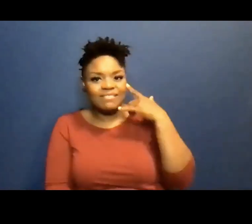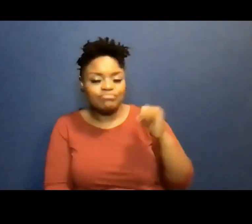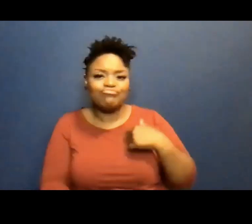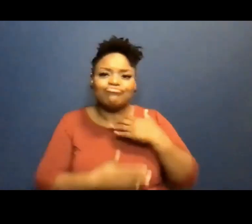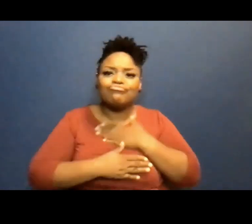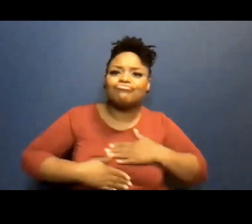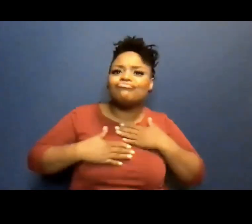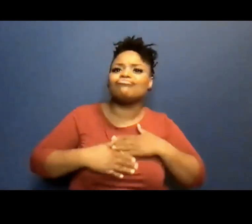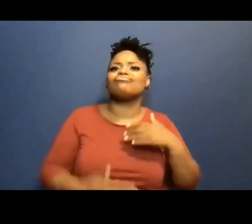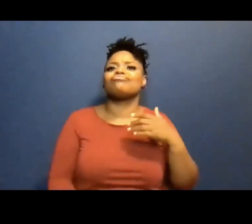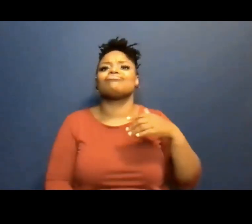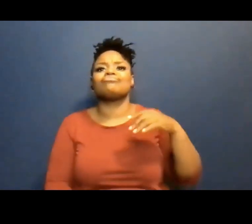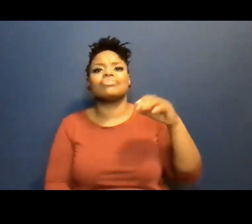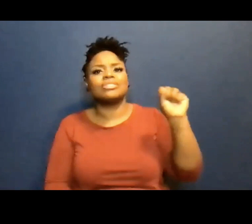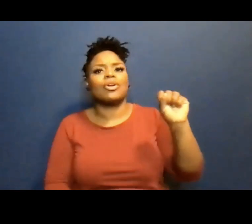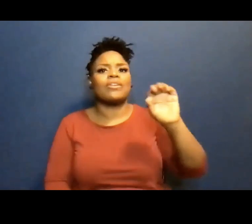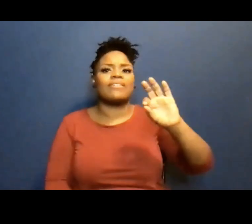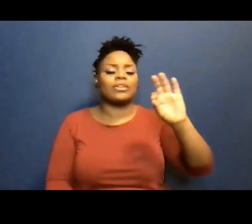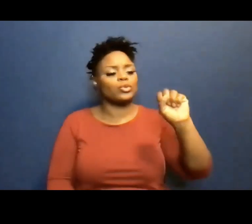year after year, it's always been